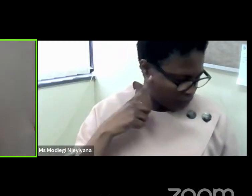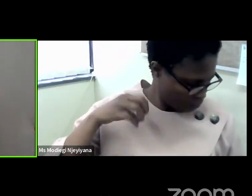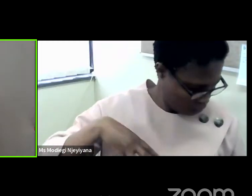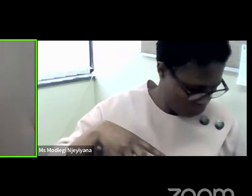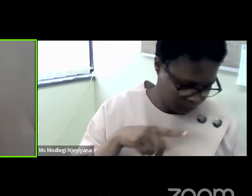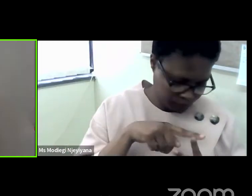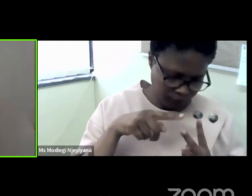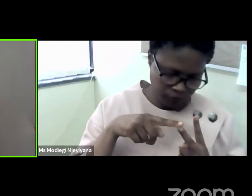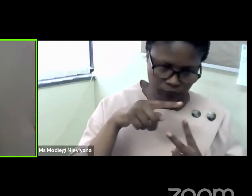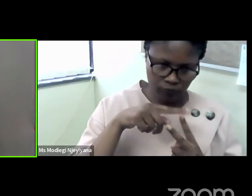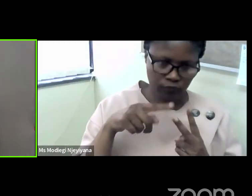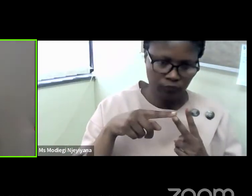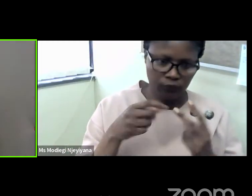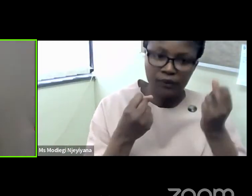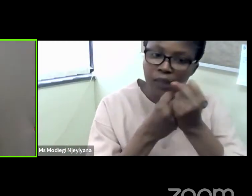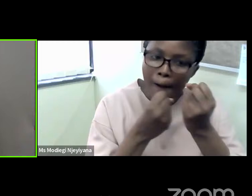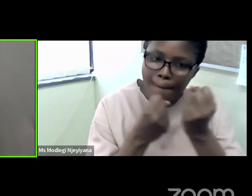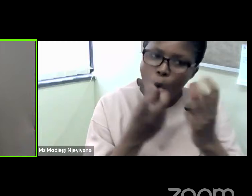interpreter.